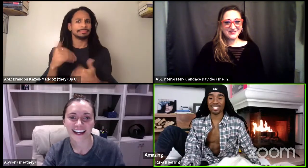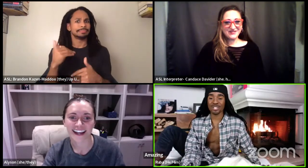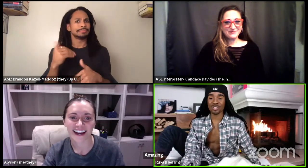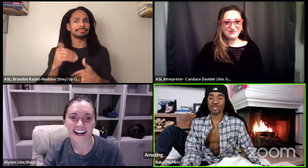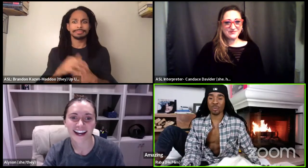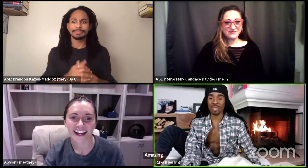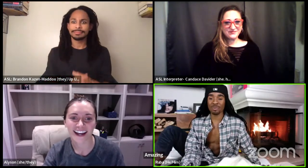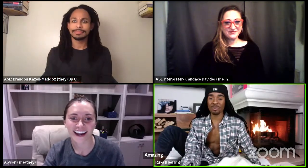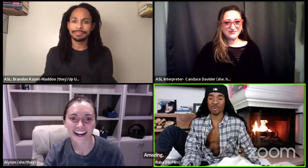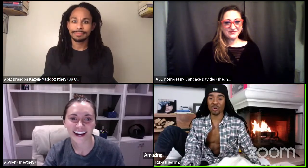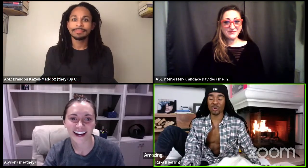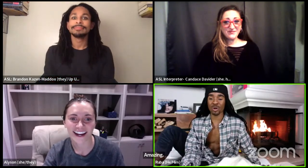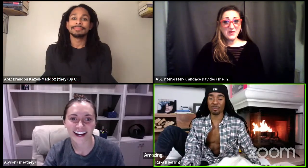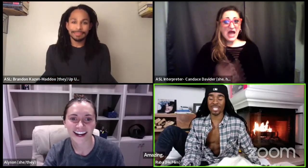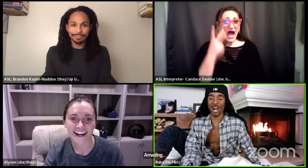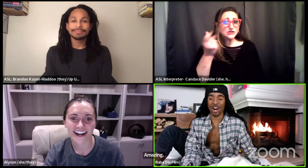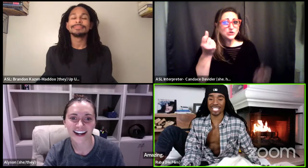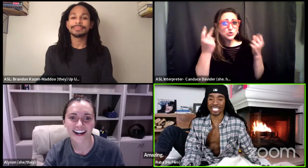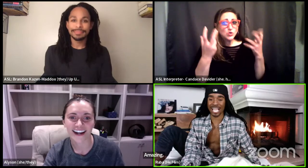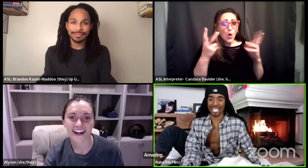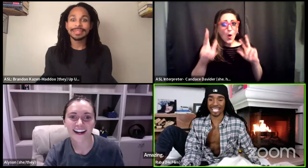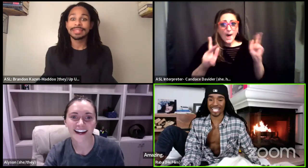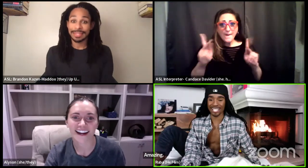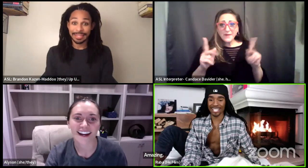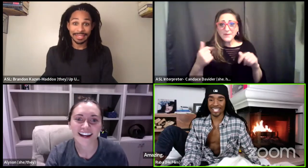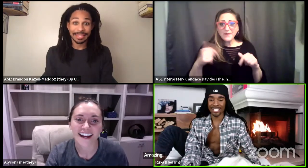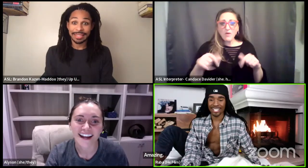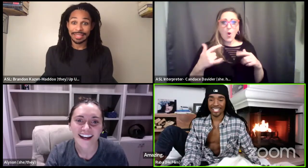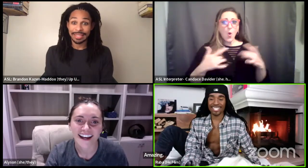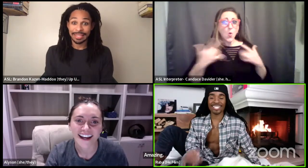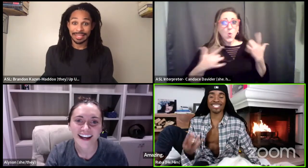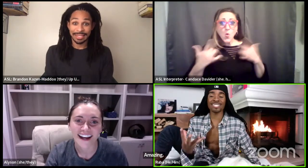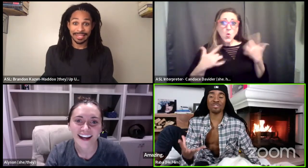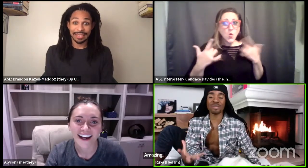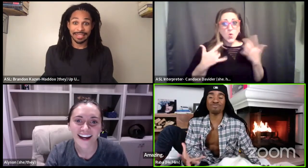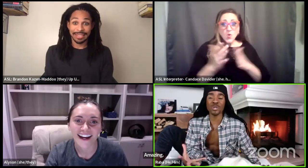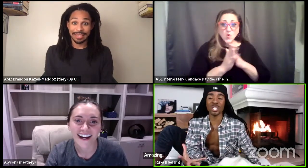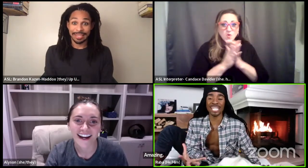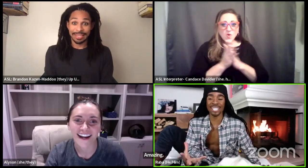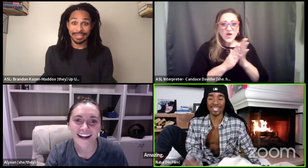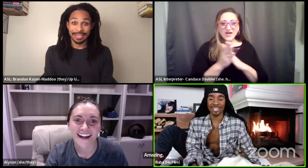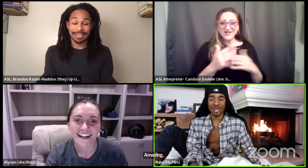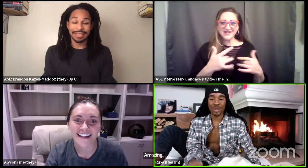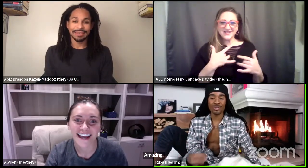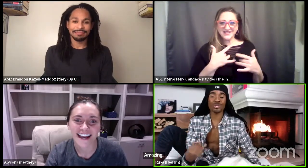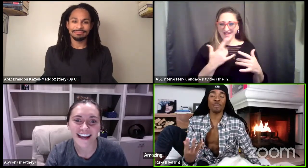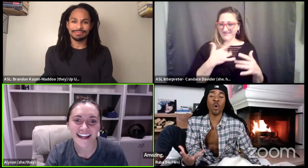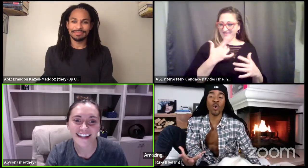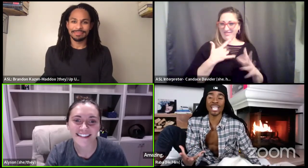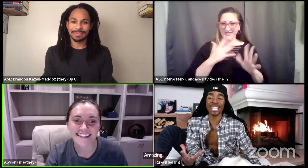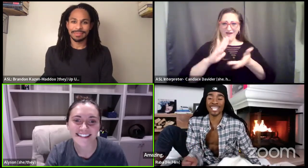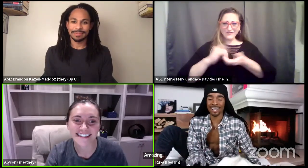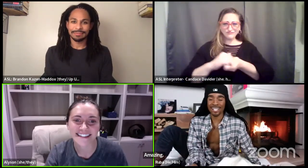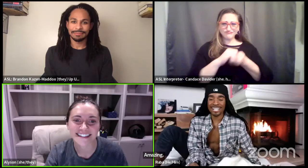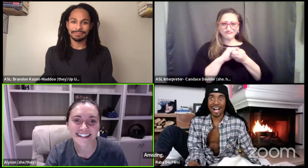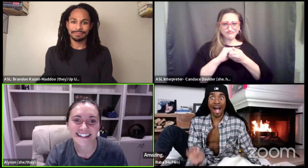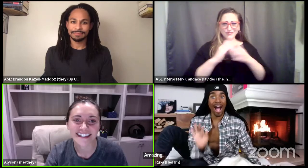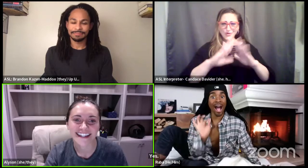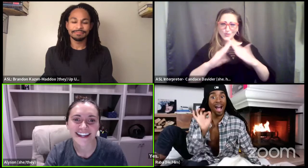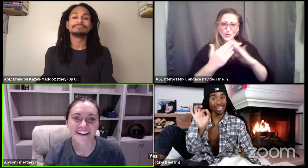I'm seeing so many people who are beyond excited. It's like a sense of community, Yes.